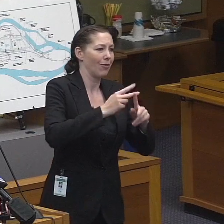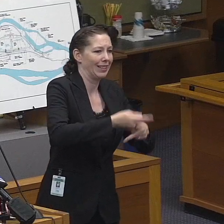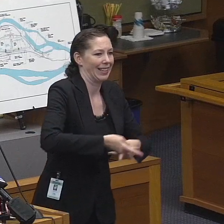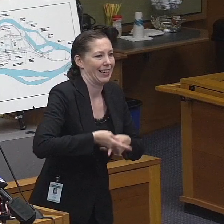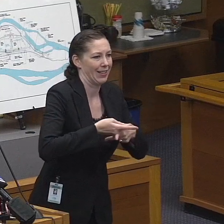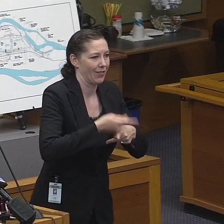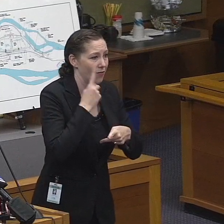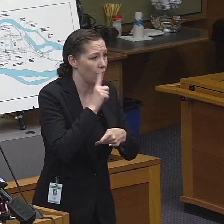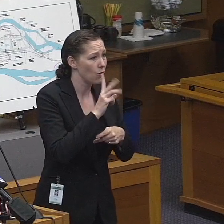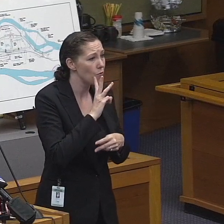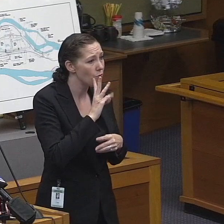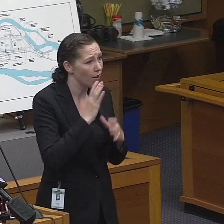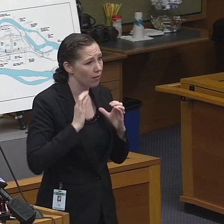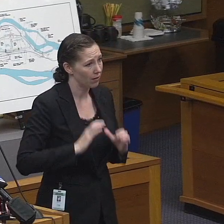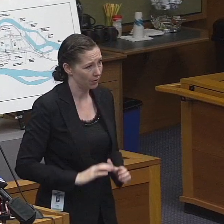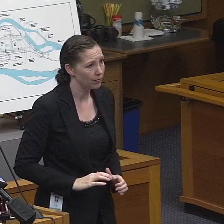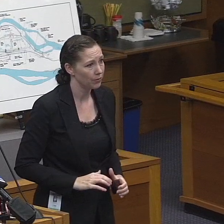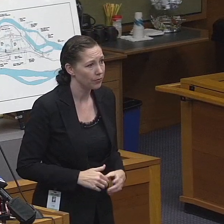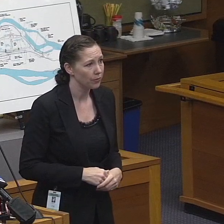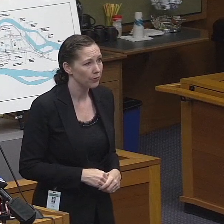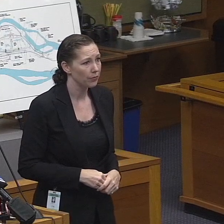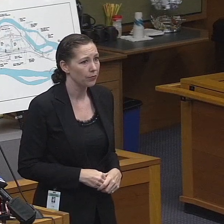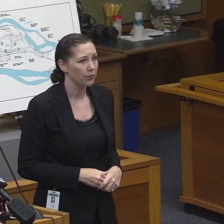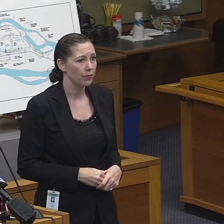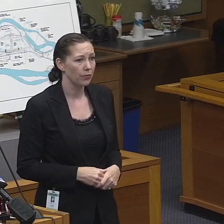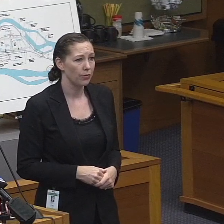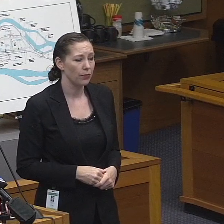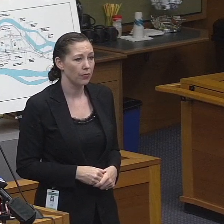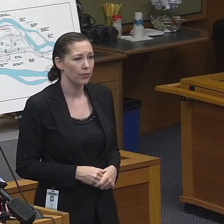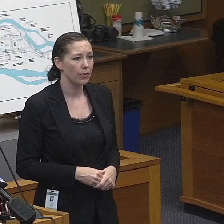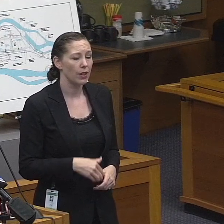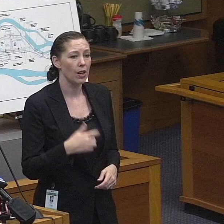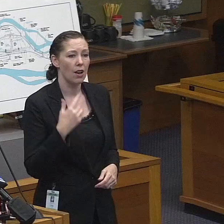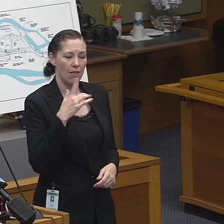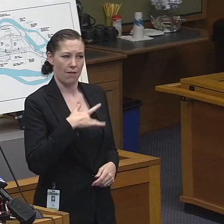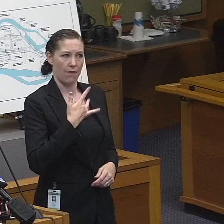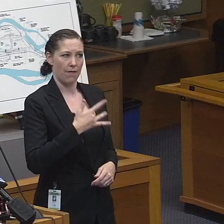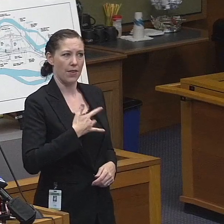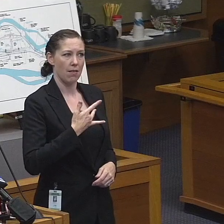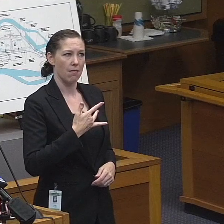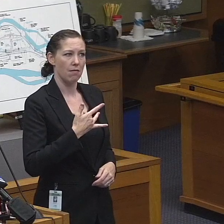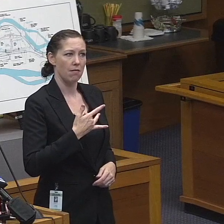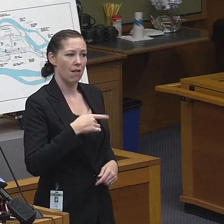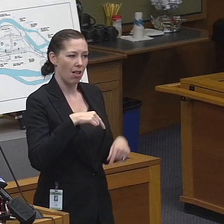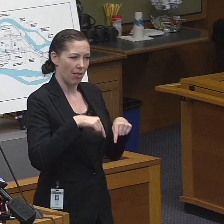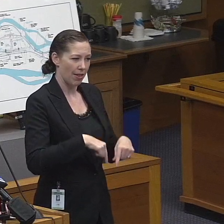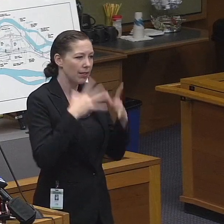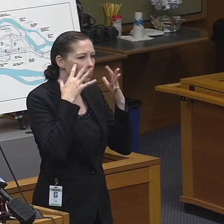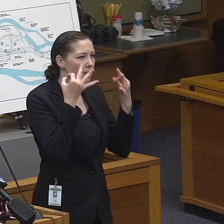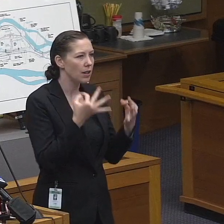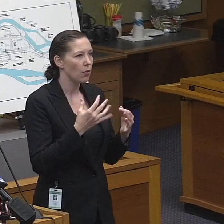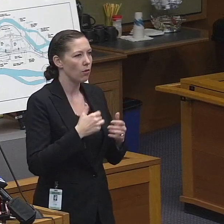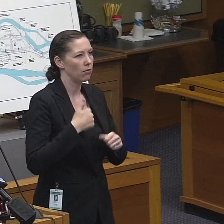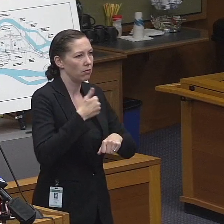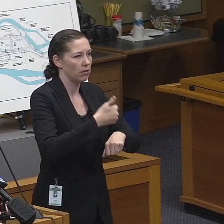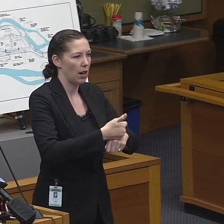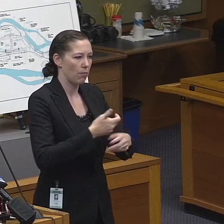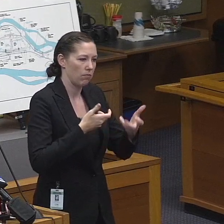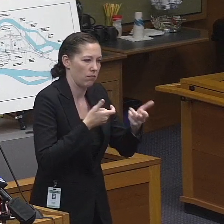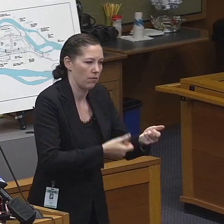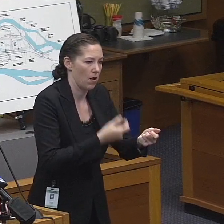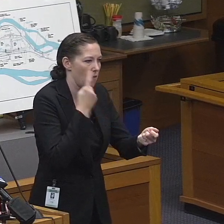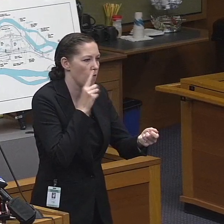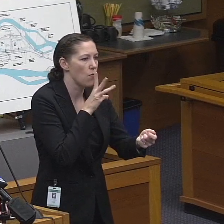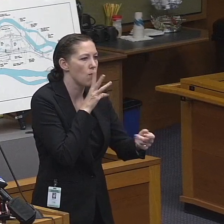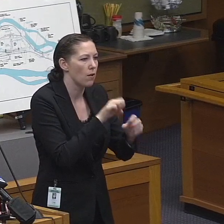customers. I believe it will set a foundation for restoring confidence in our water system when we